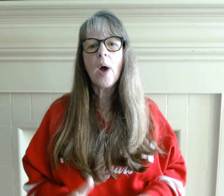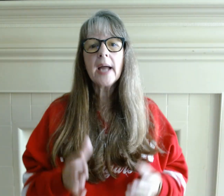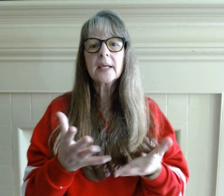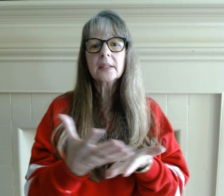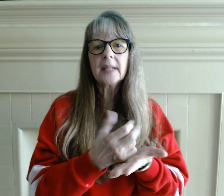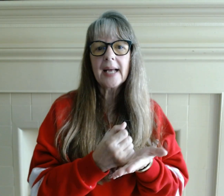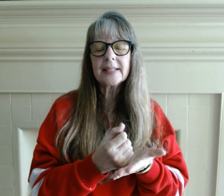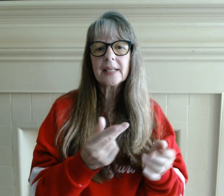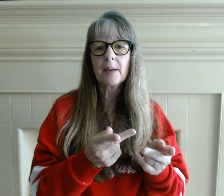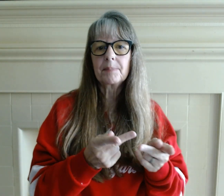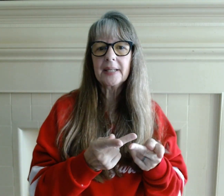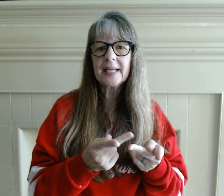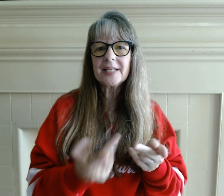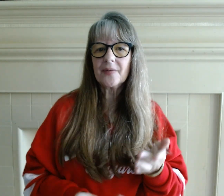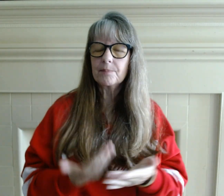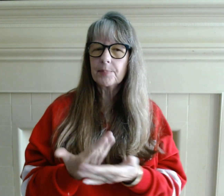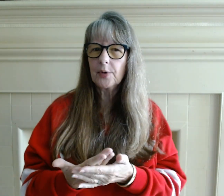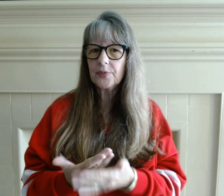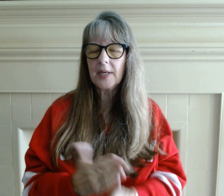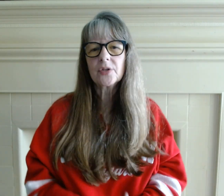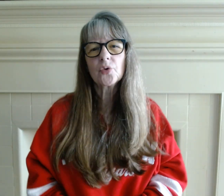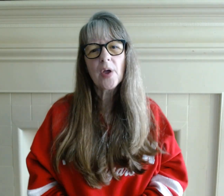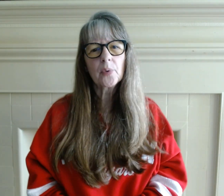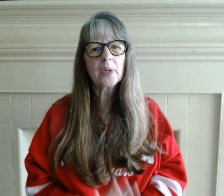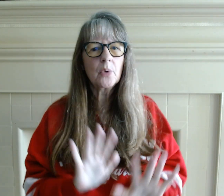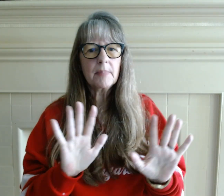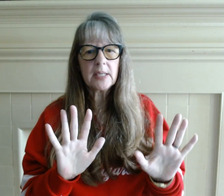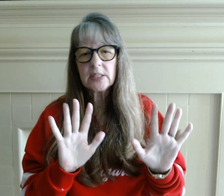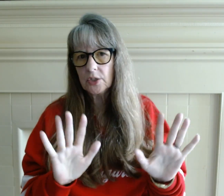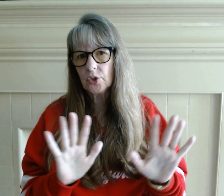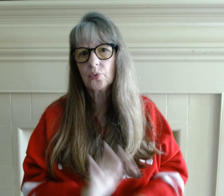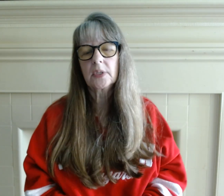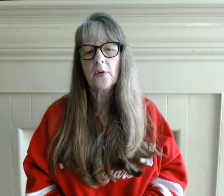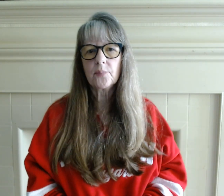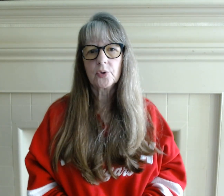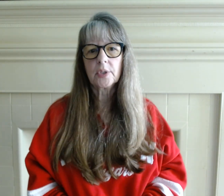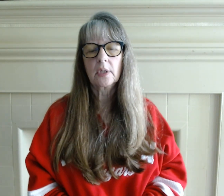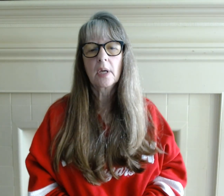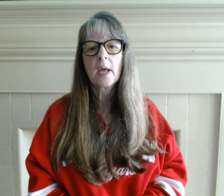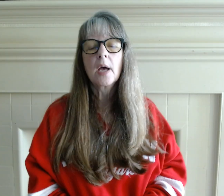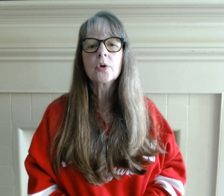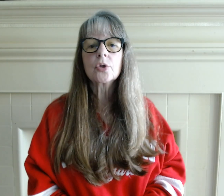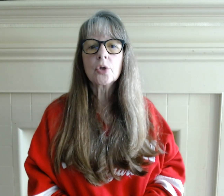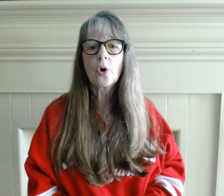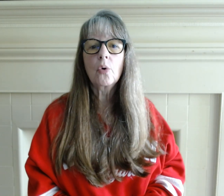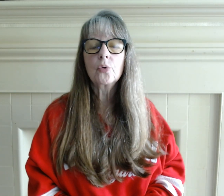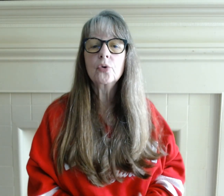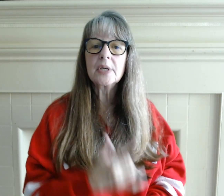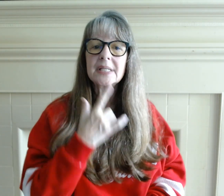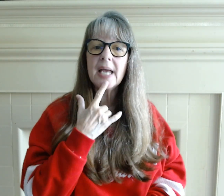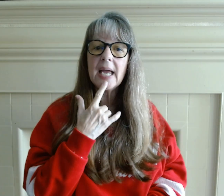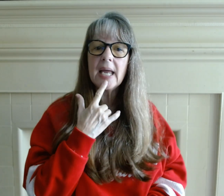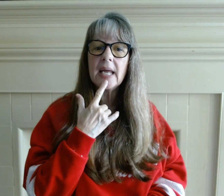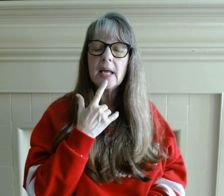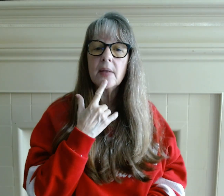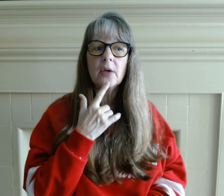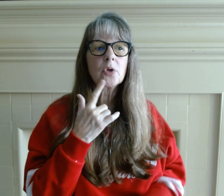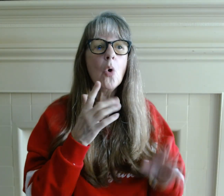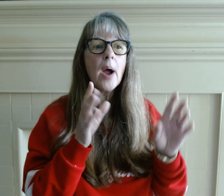collect a place of birth, and so that really wouldn't make sense to a deaf person. So you could say, they could say, oh, how do